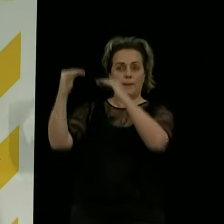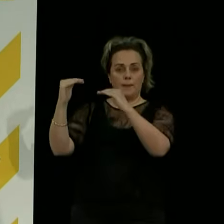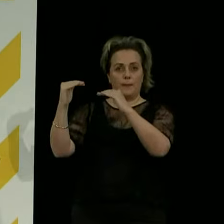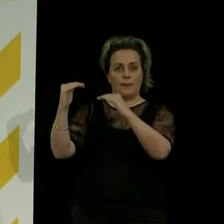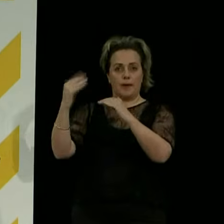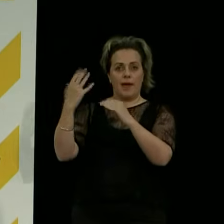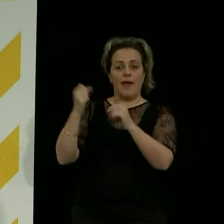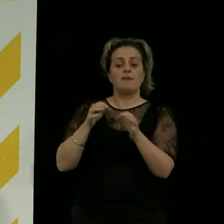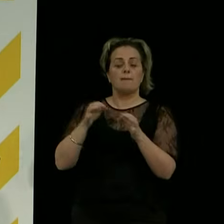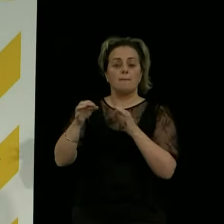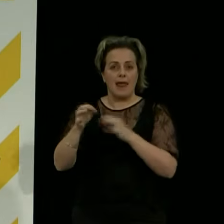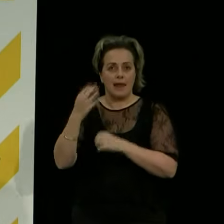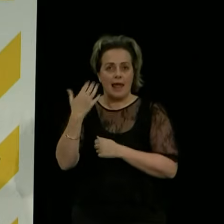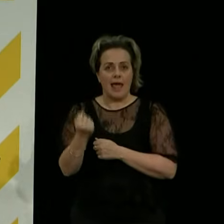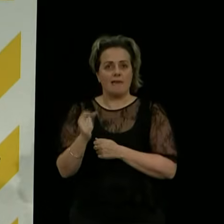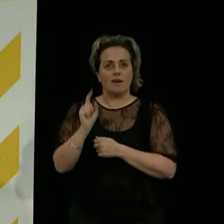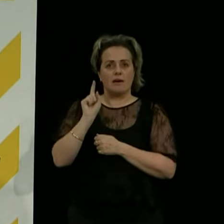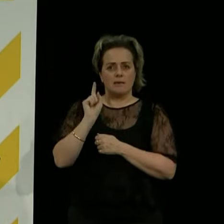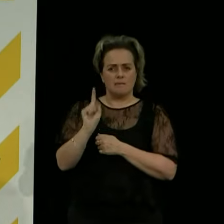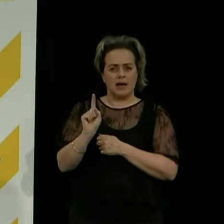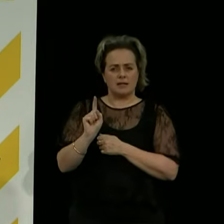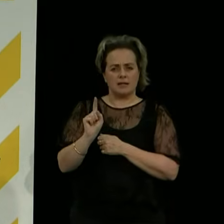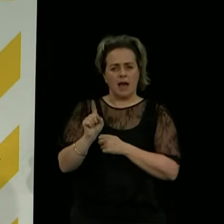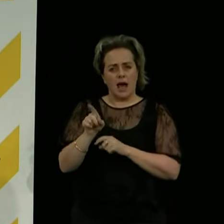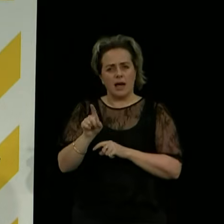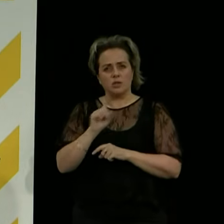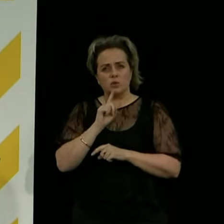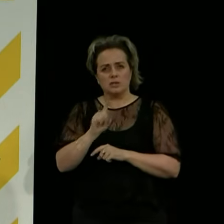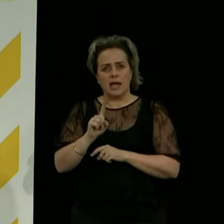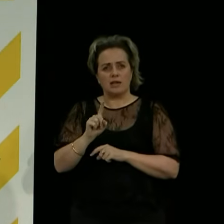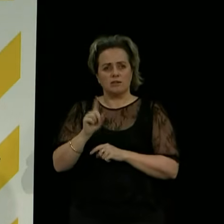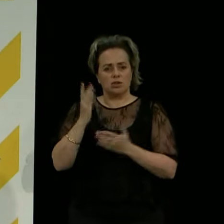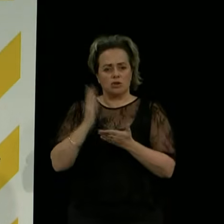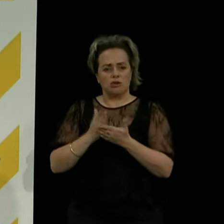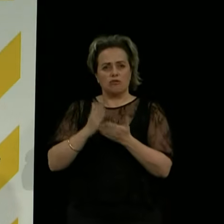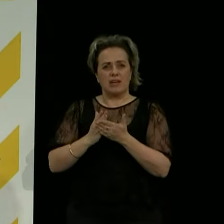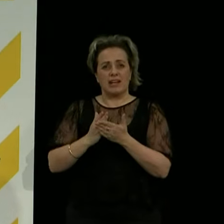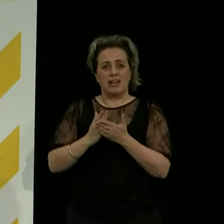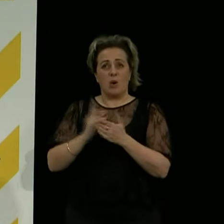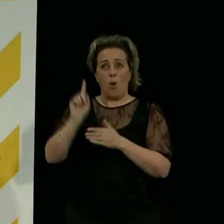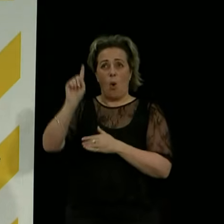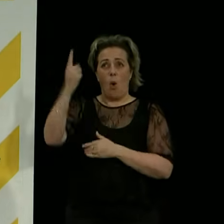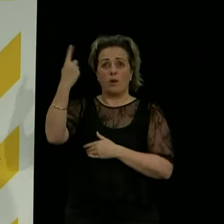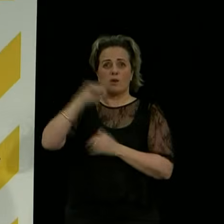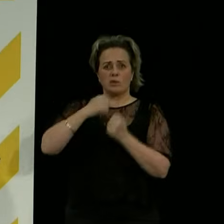Auckland is going to indefinitely be in lockdown, that you'll review each week.